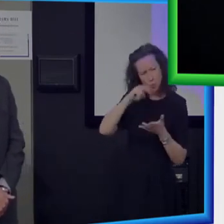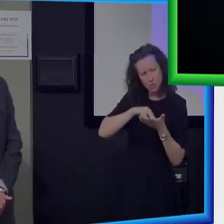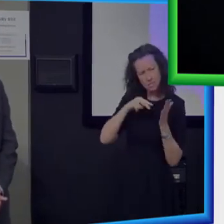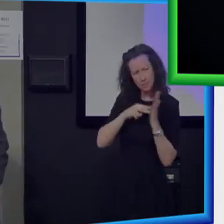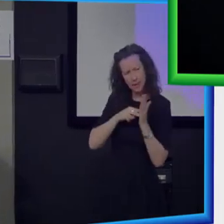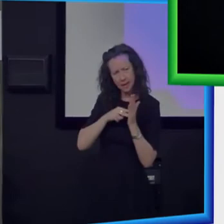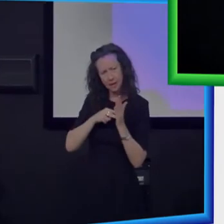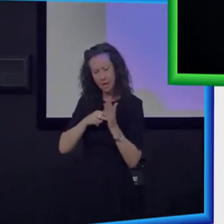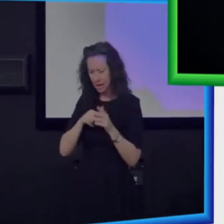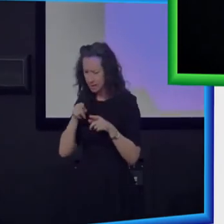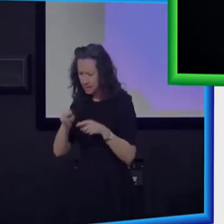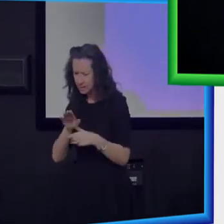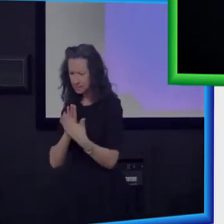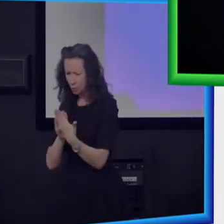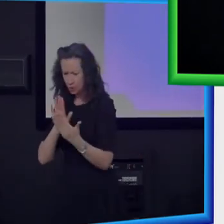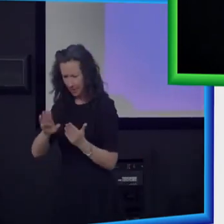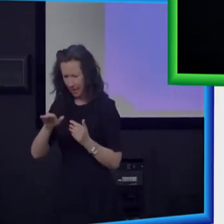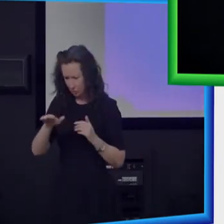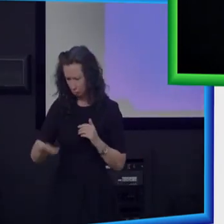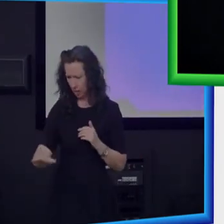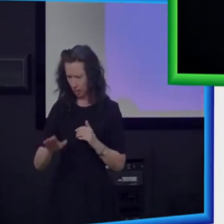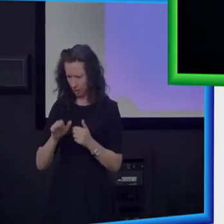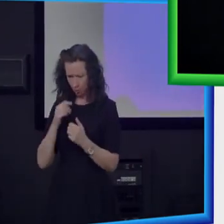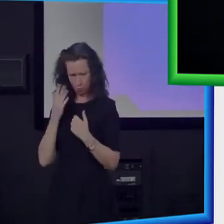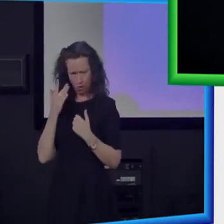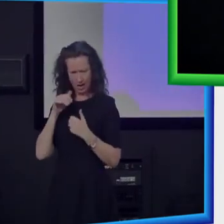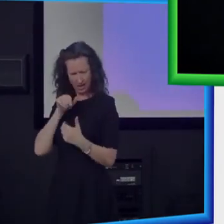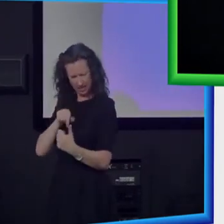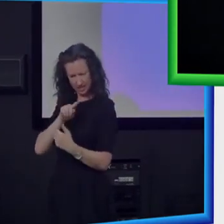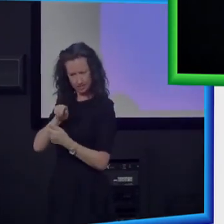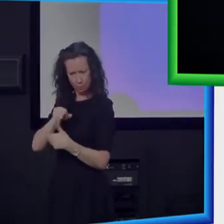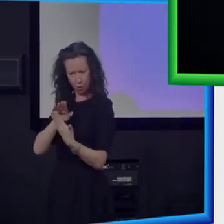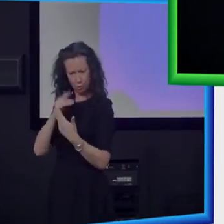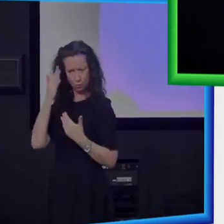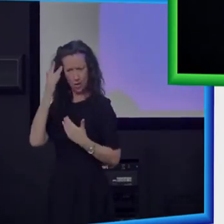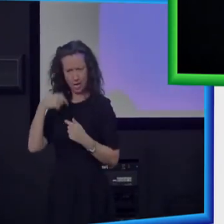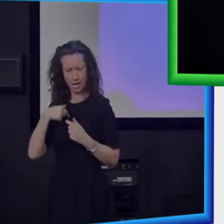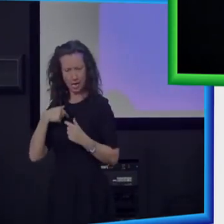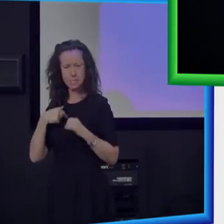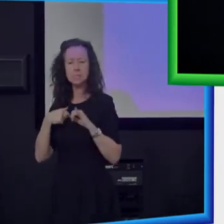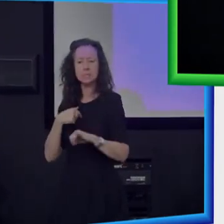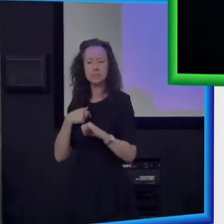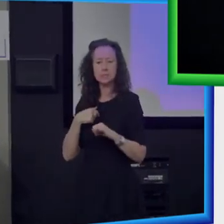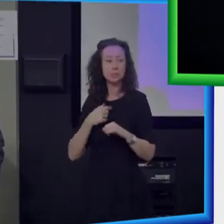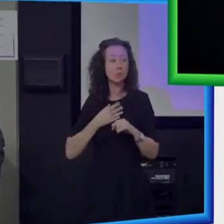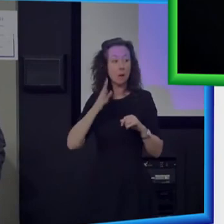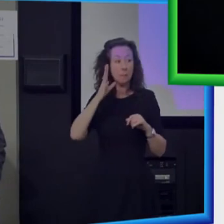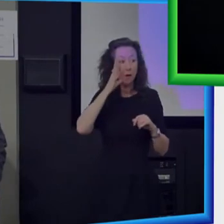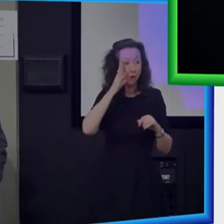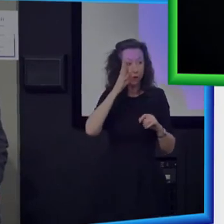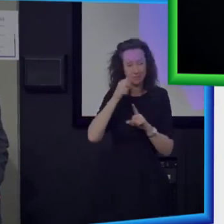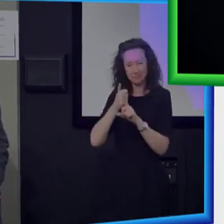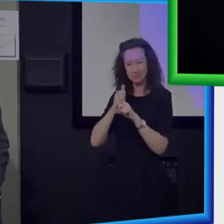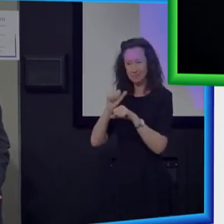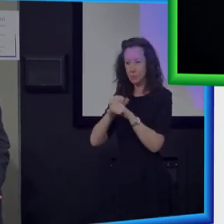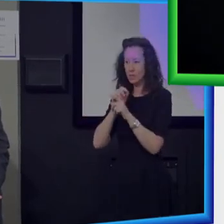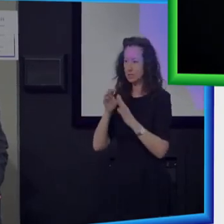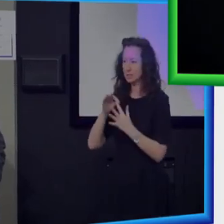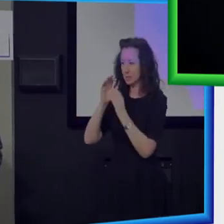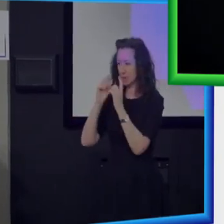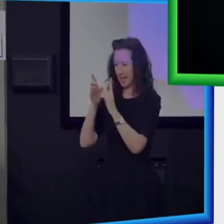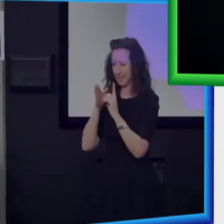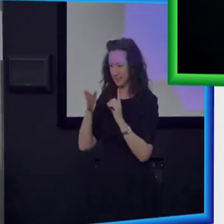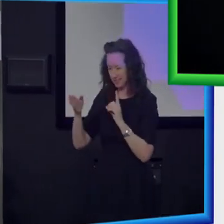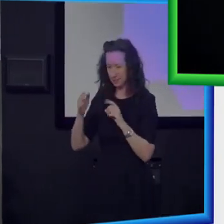this approach with this child? My mother is a special educator, and she worked for many